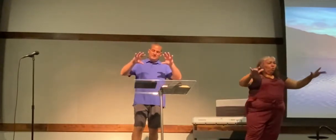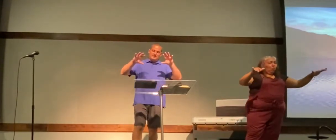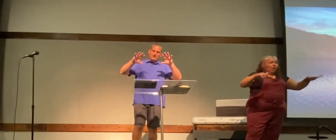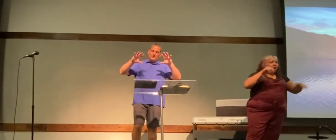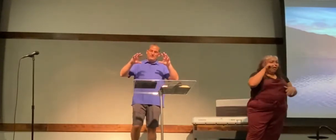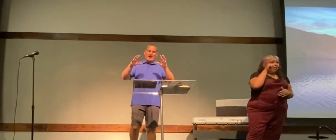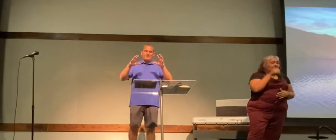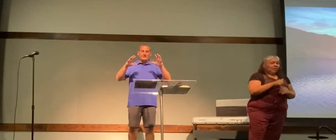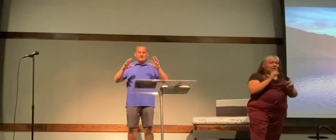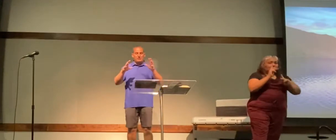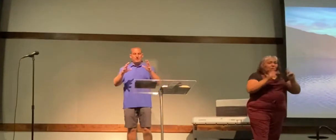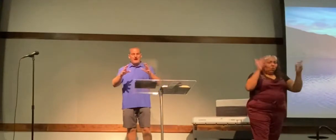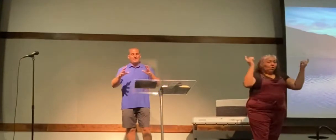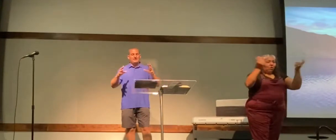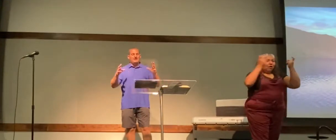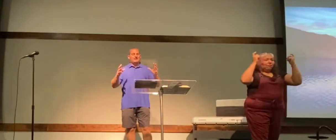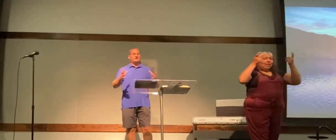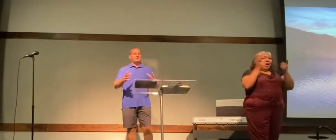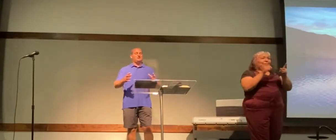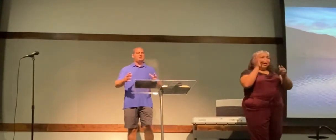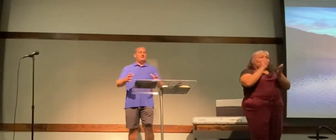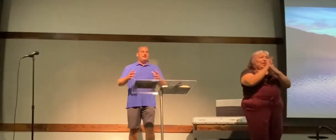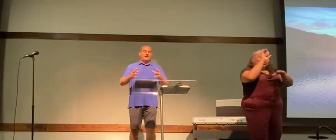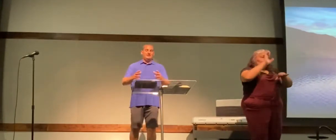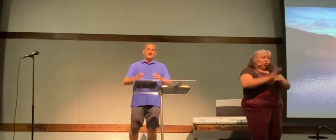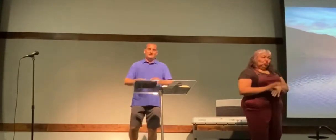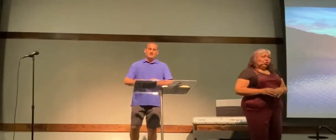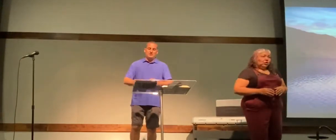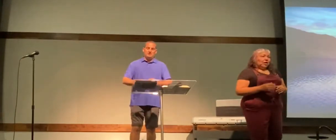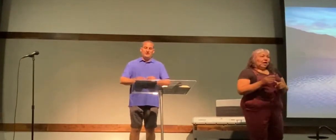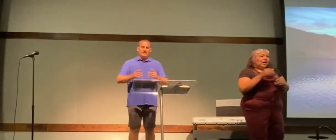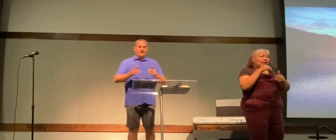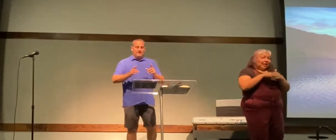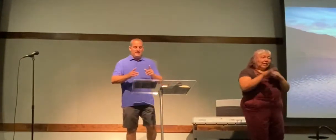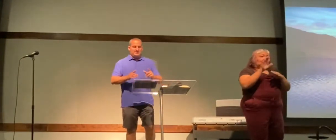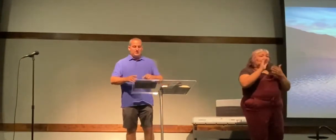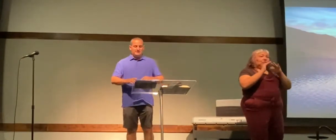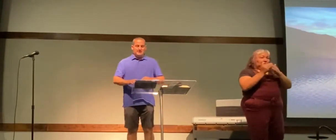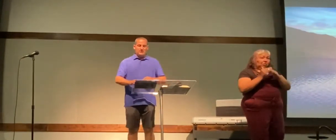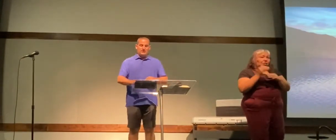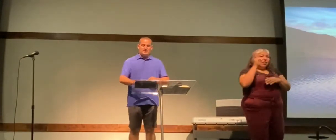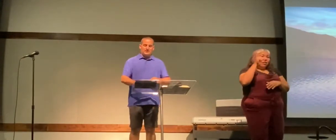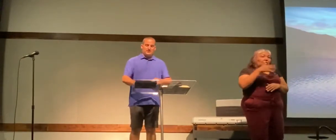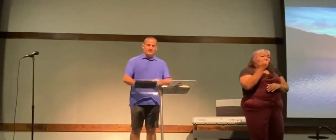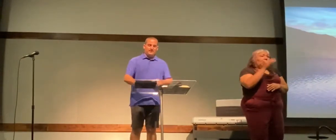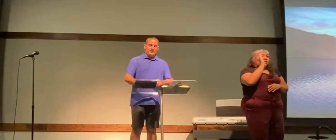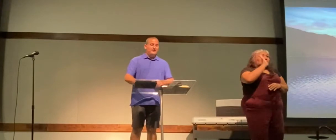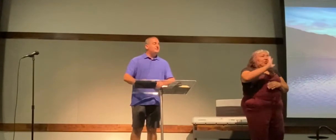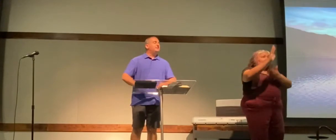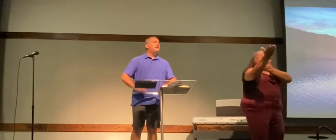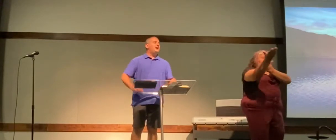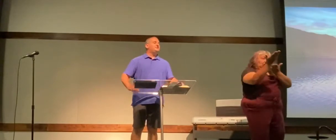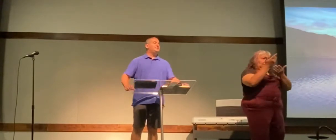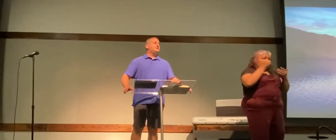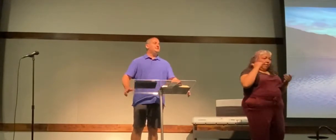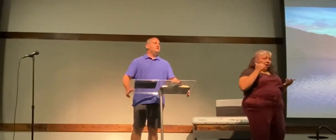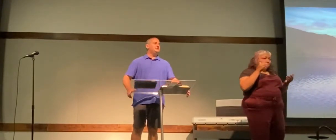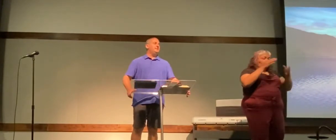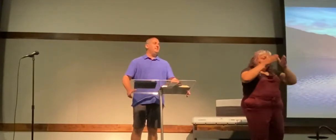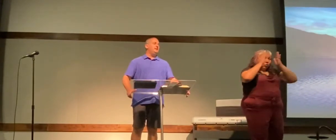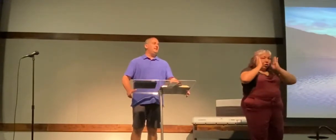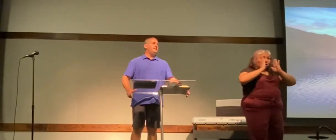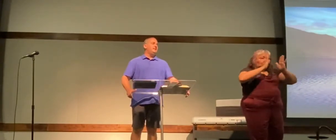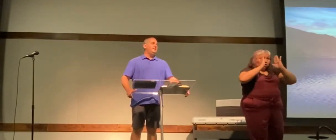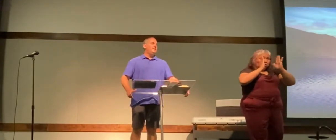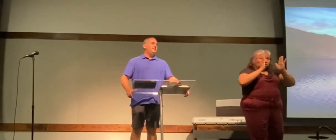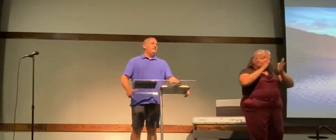was the revival that broke out in that church and in their community. This was their return to consciousness. Amen?